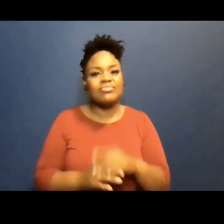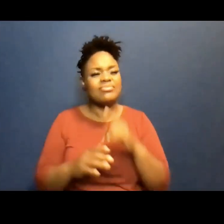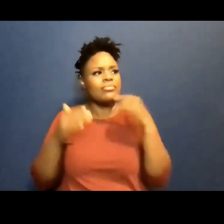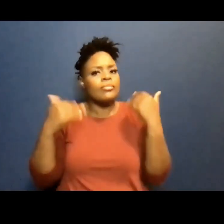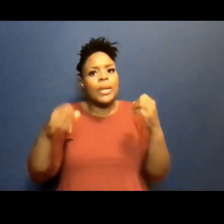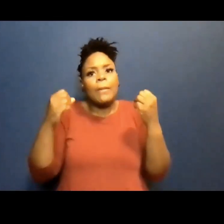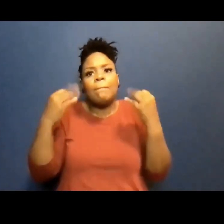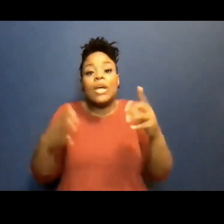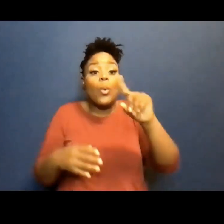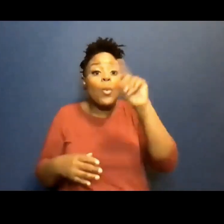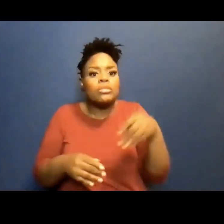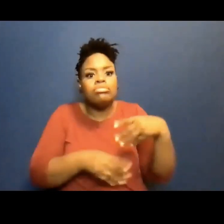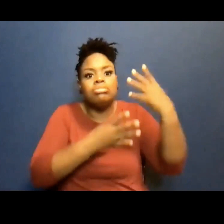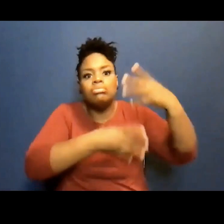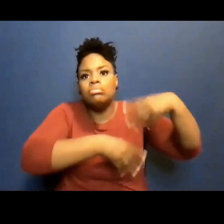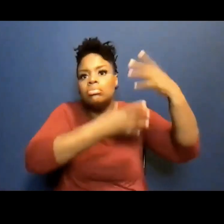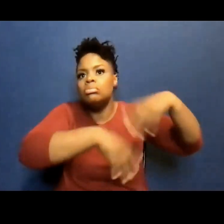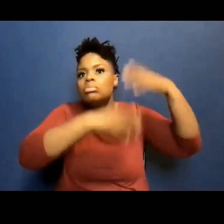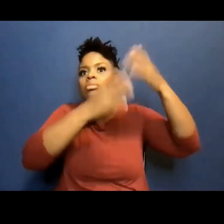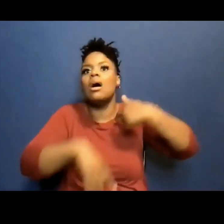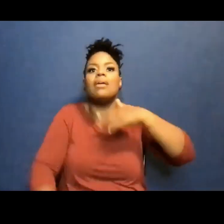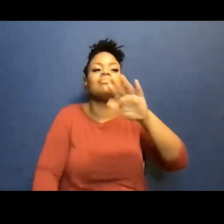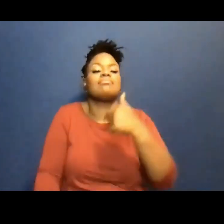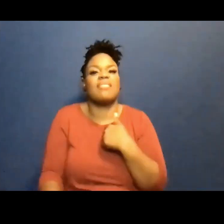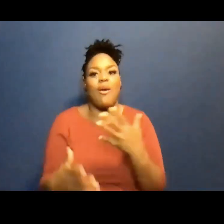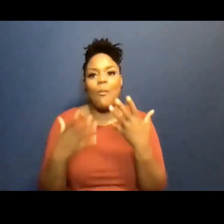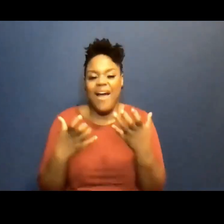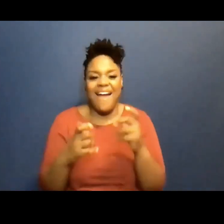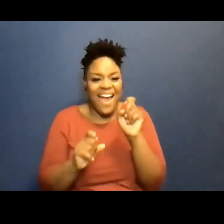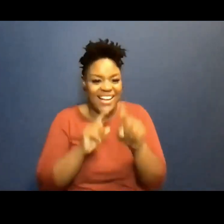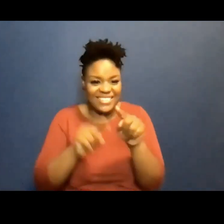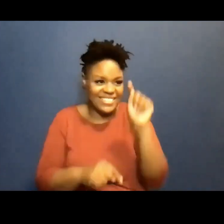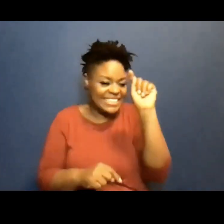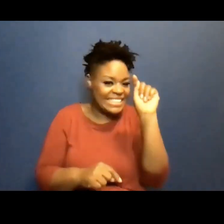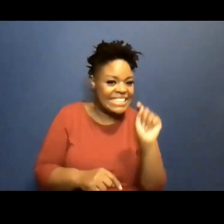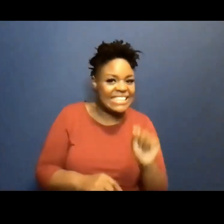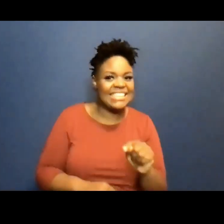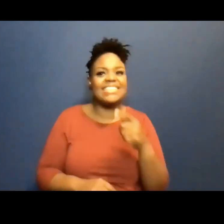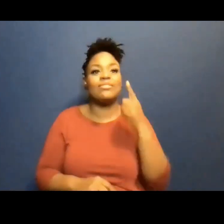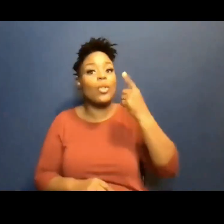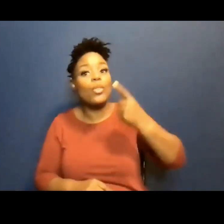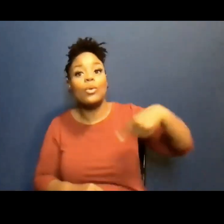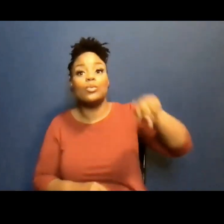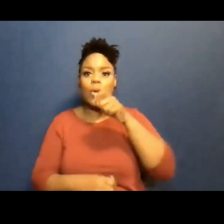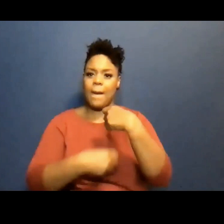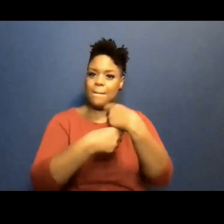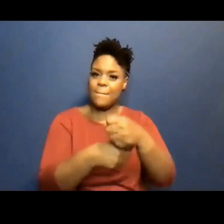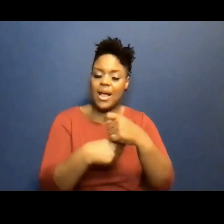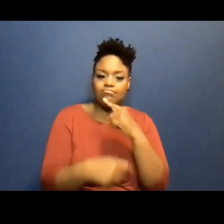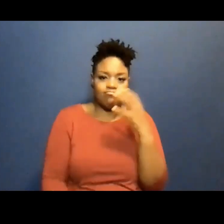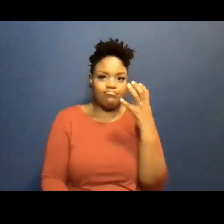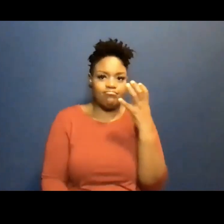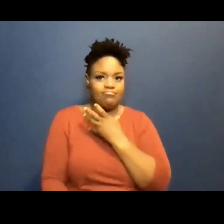because the films that you made were just amazing and allowed a lot of depth and some